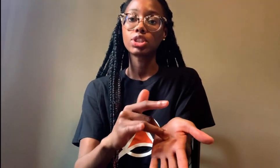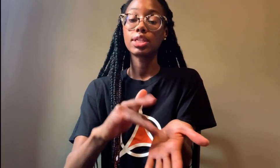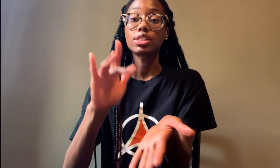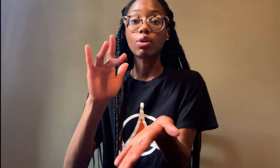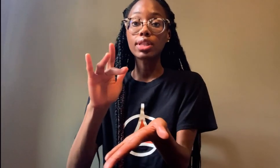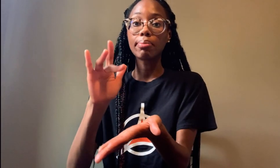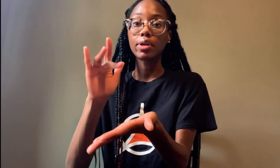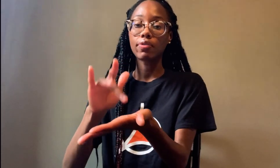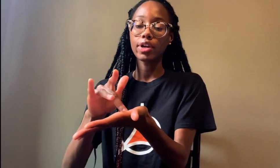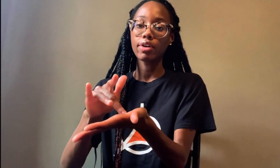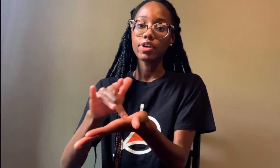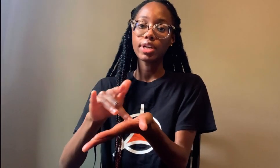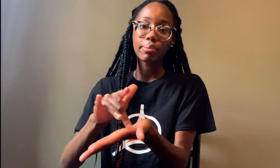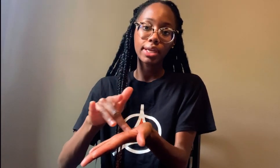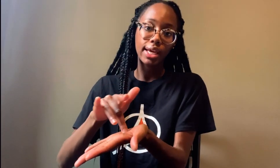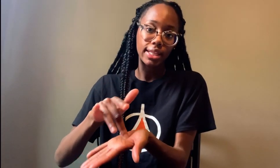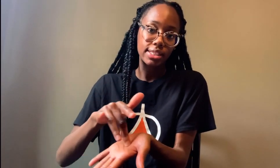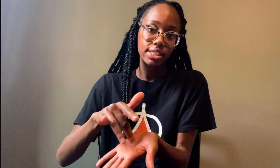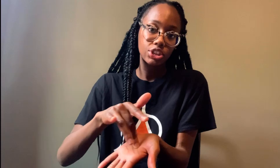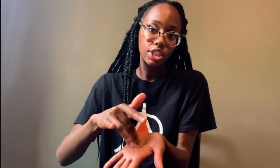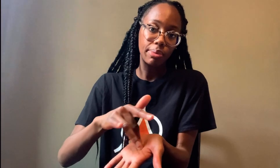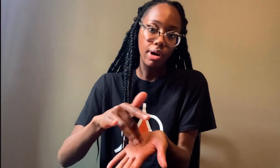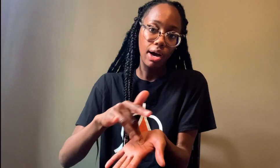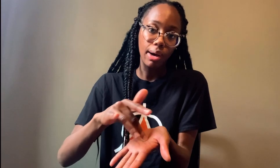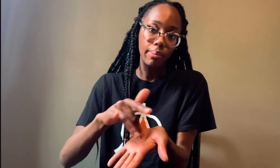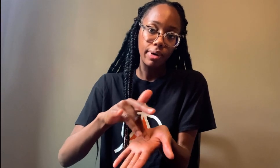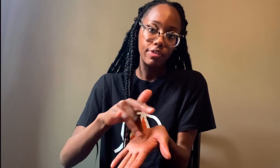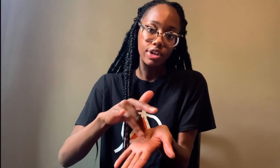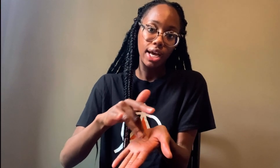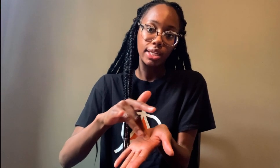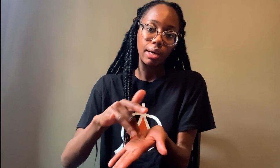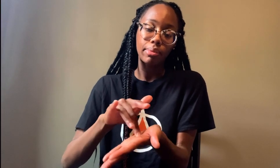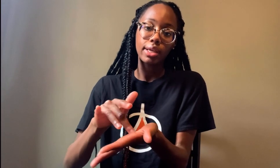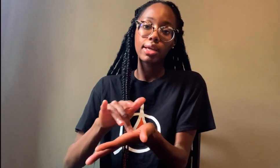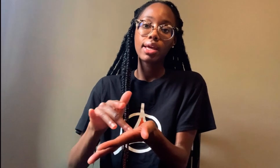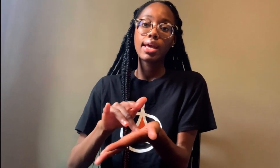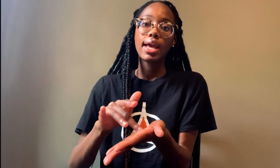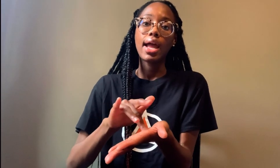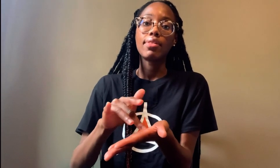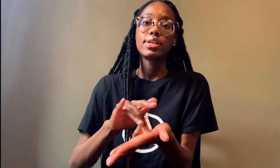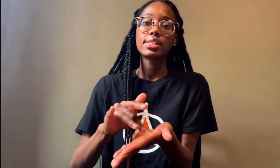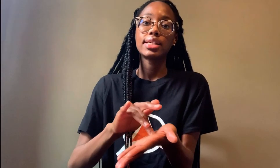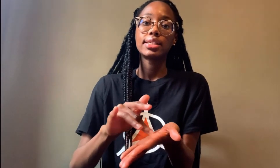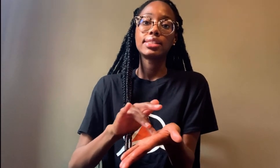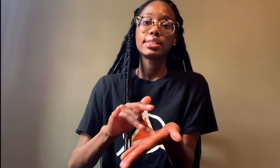and it's only the middle finger of your dominant hand that's touching the palm of your non-dominant. And this is